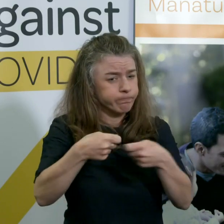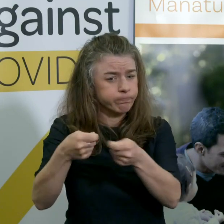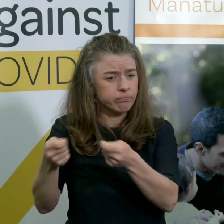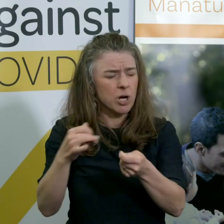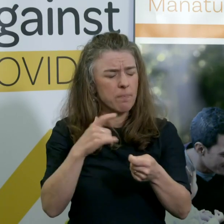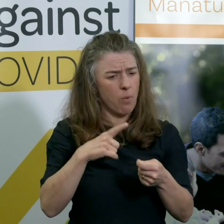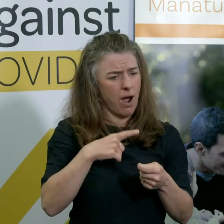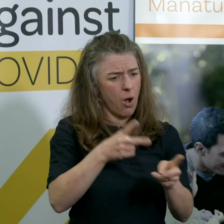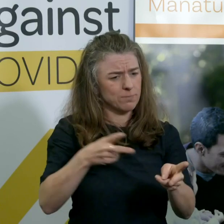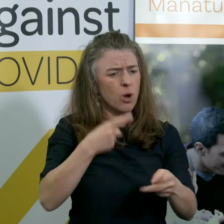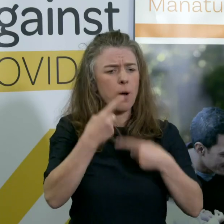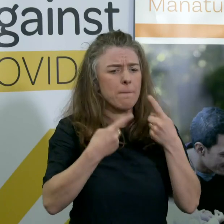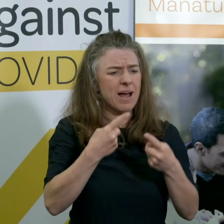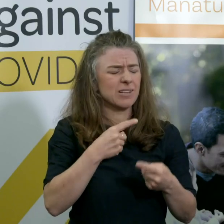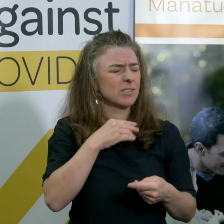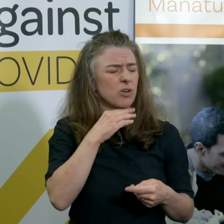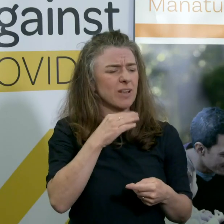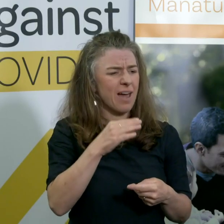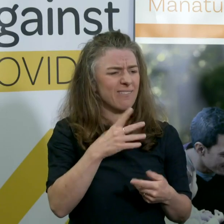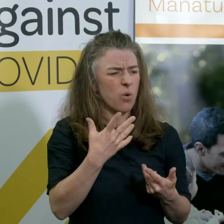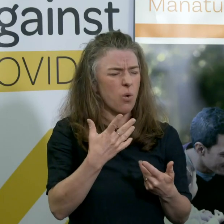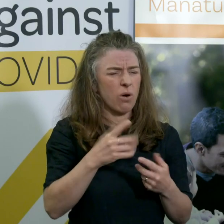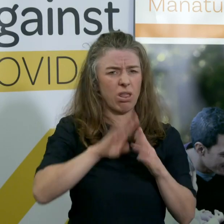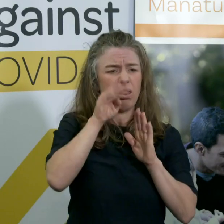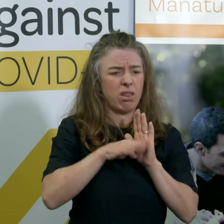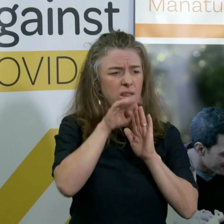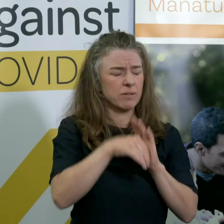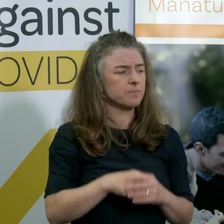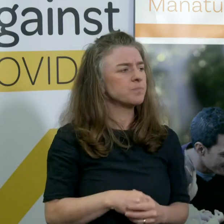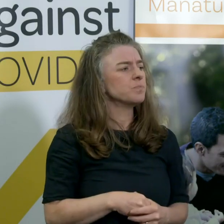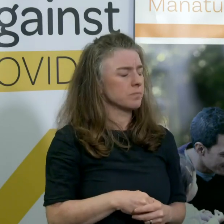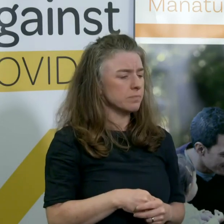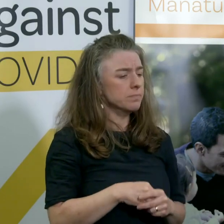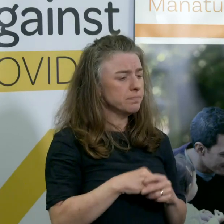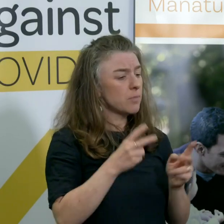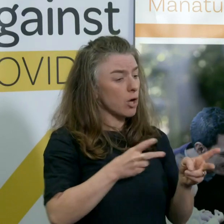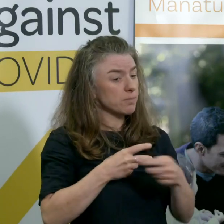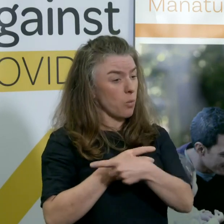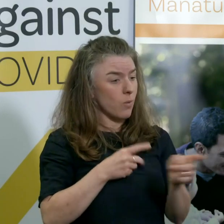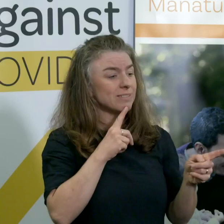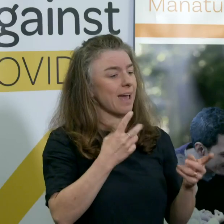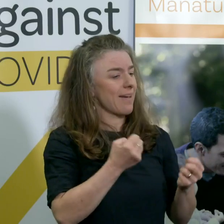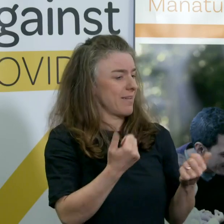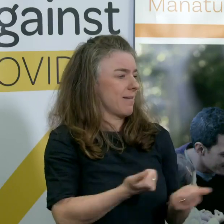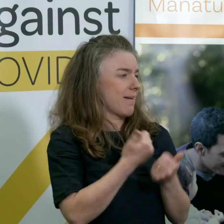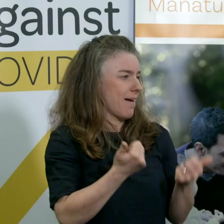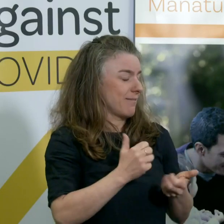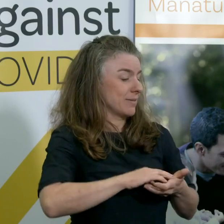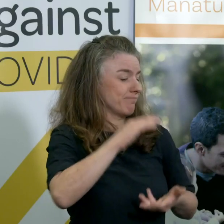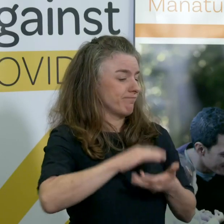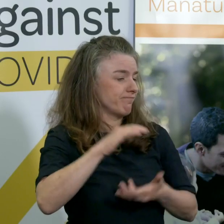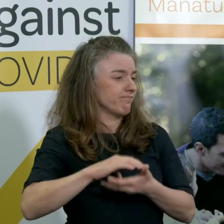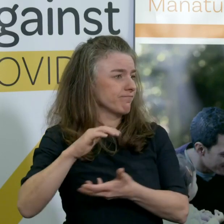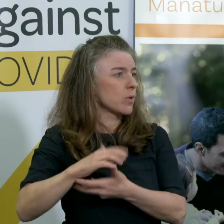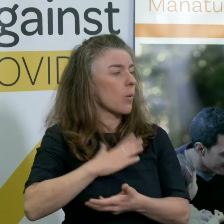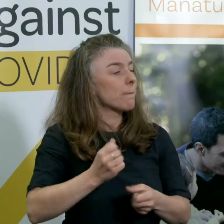really good stock take of PPE around the country, and every DHB says they have sufficient at the moment. What we are now wanting to make sure of